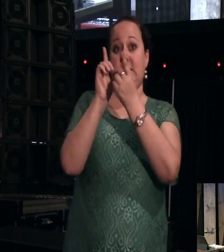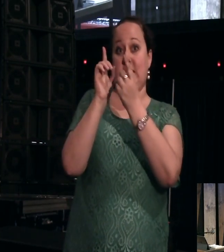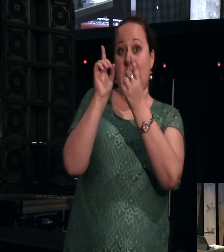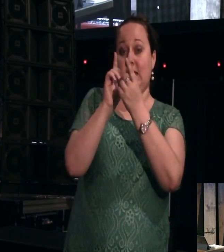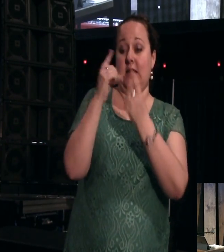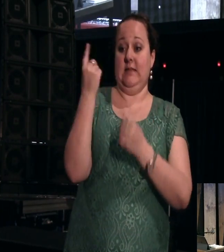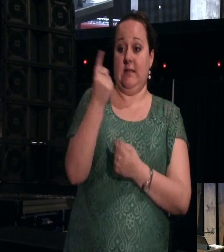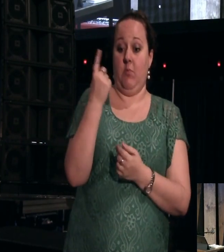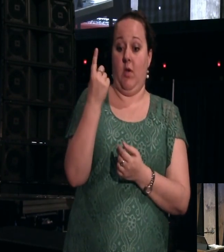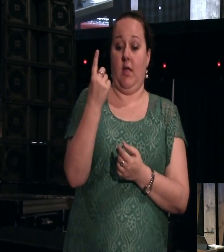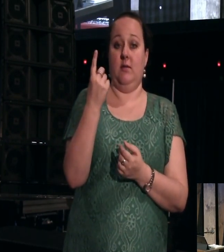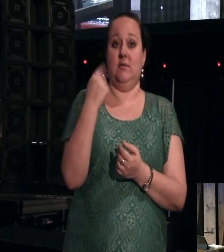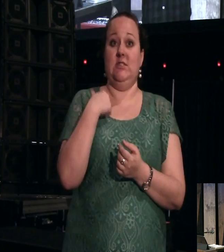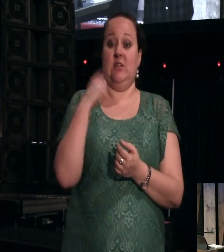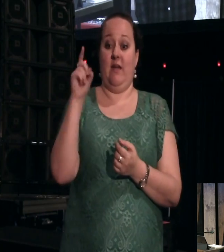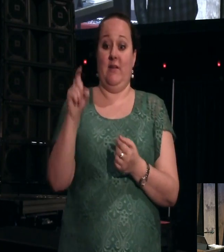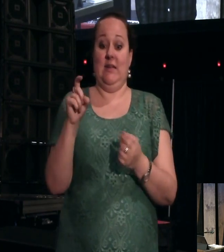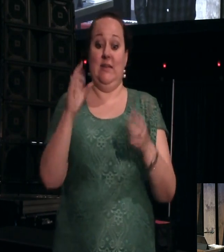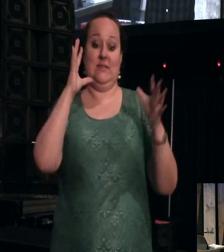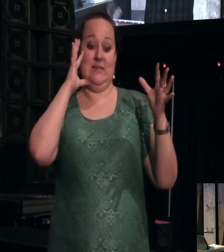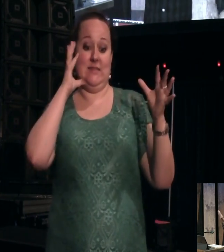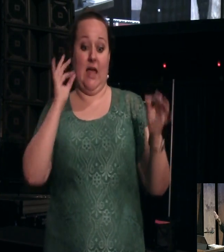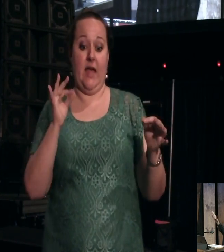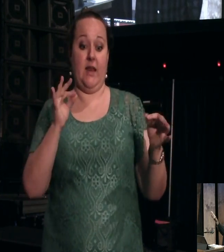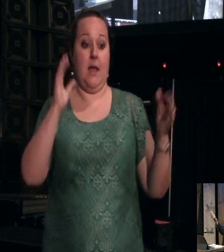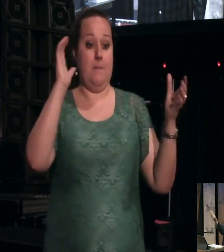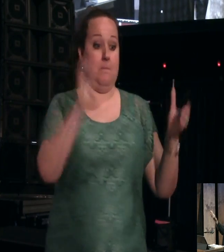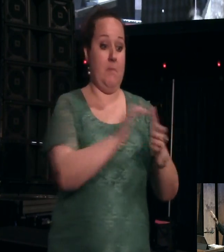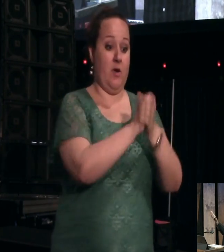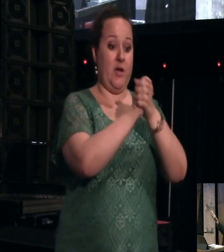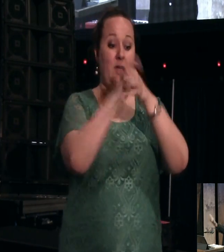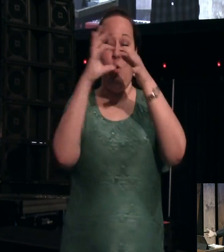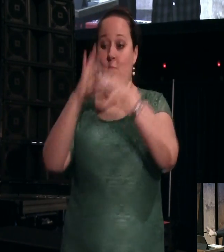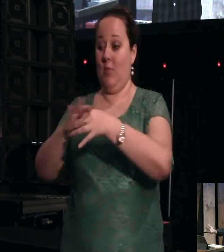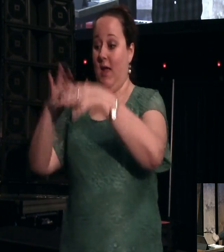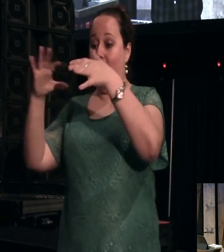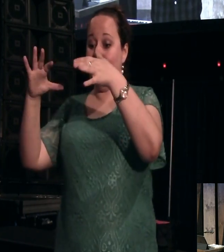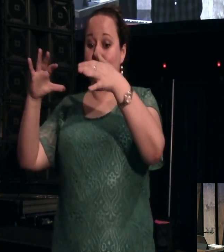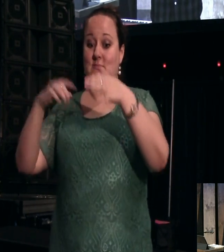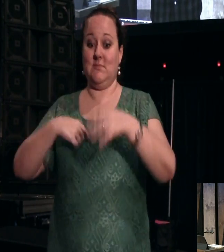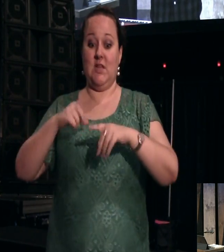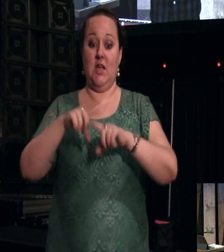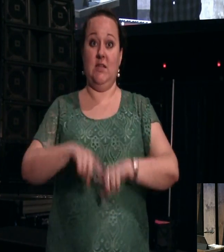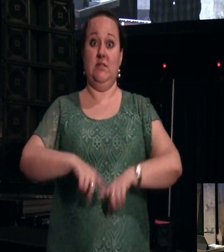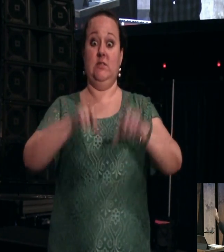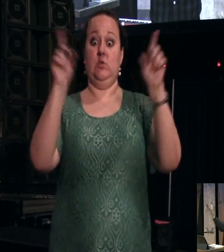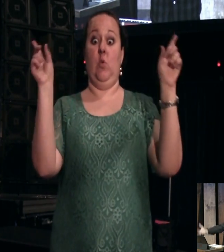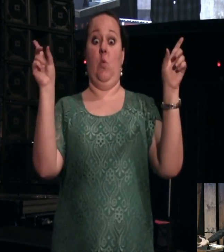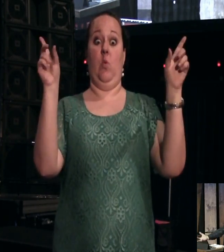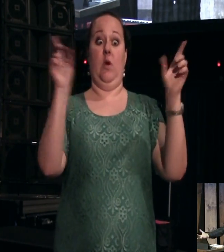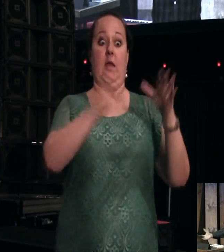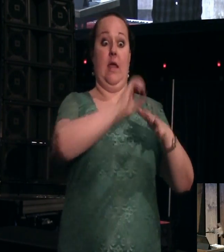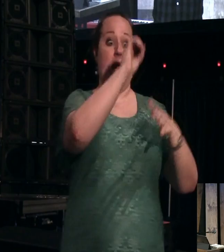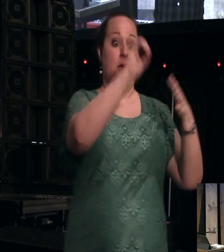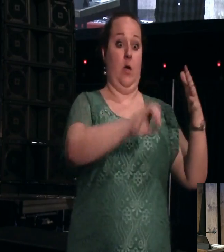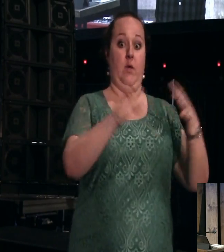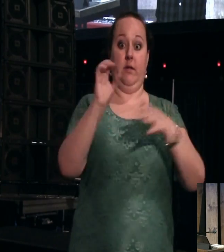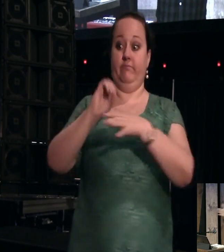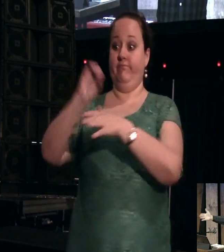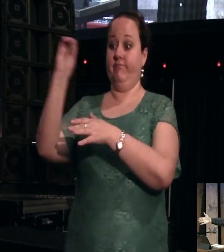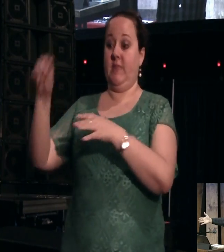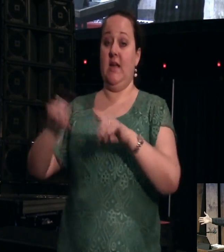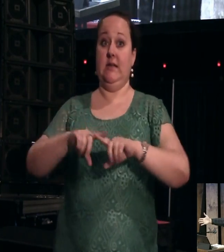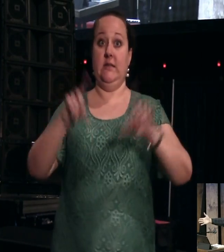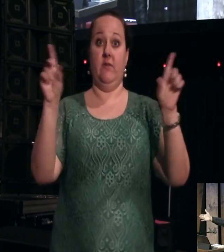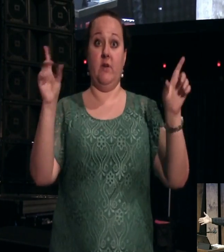So, for example, if you're dating someone and you're having to choose between either marrying them or breaking up with them, which are